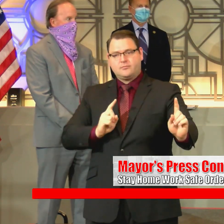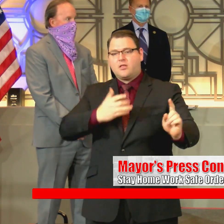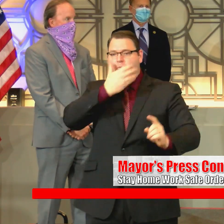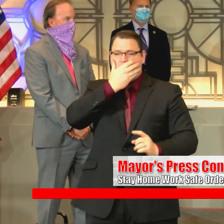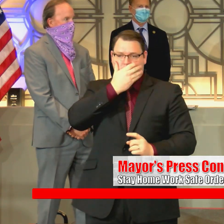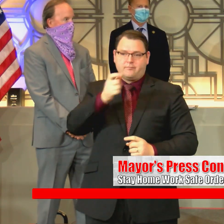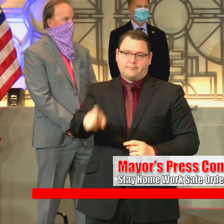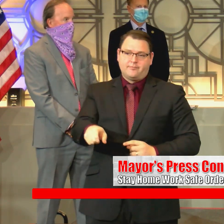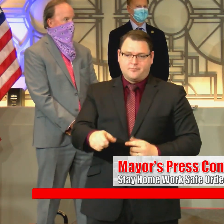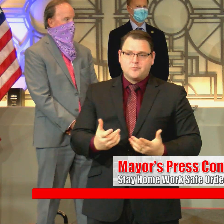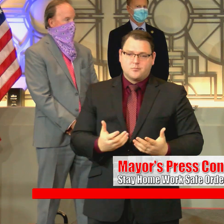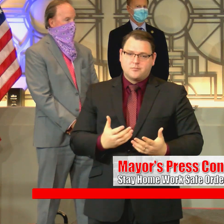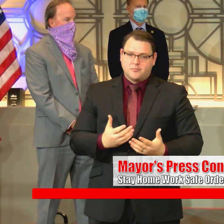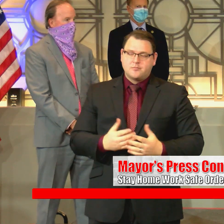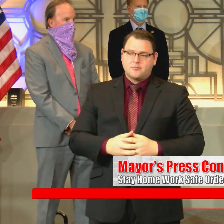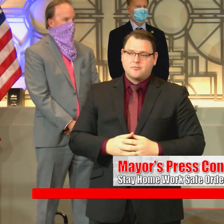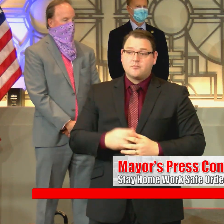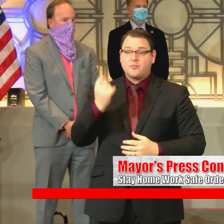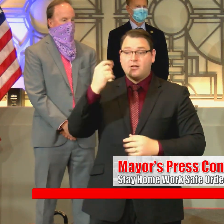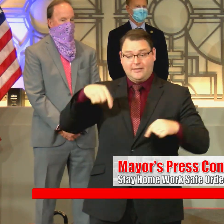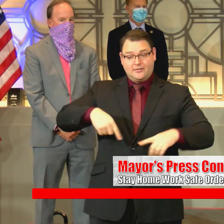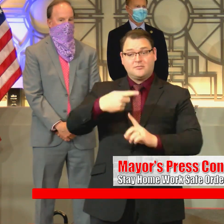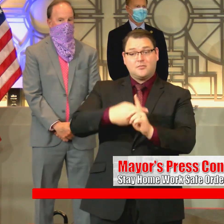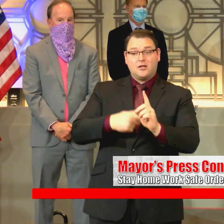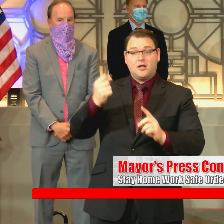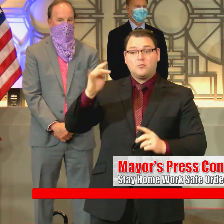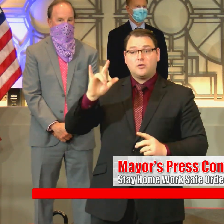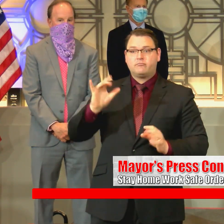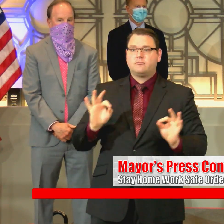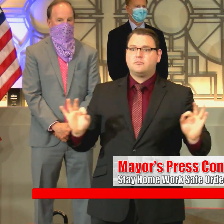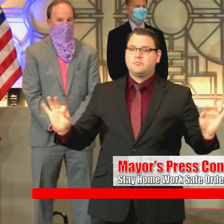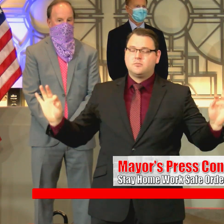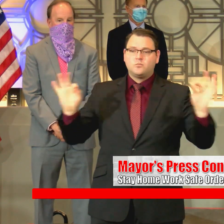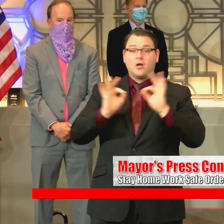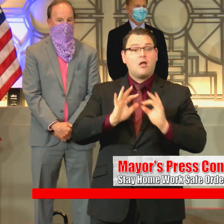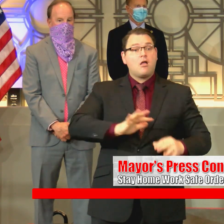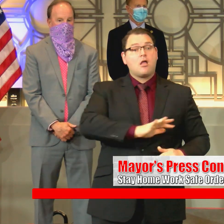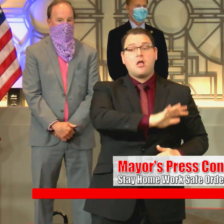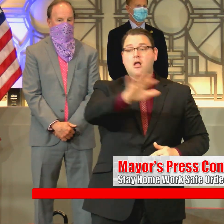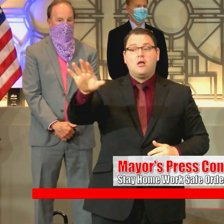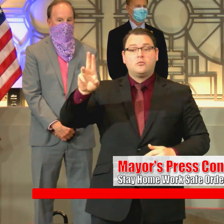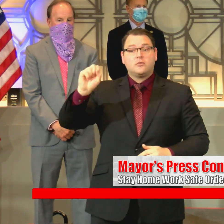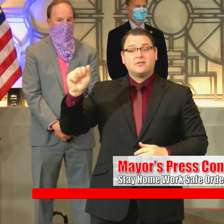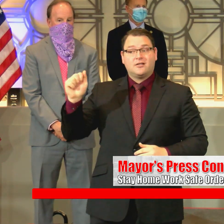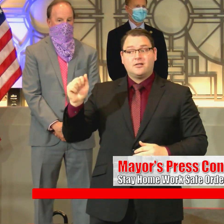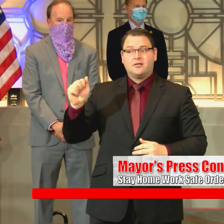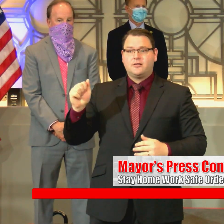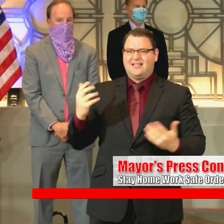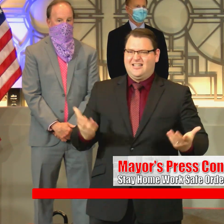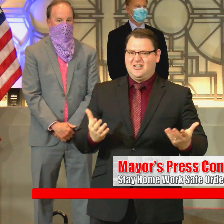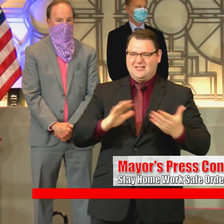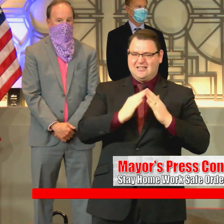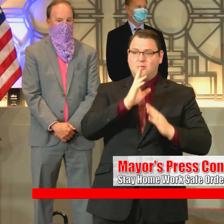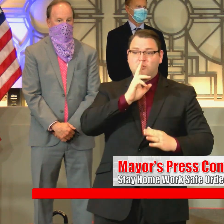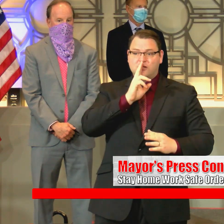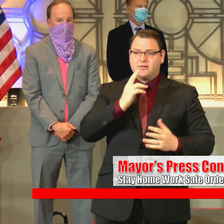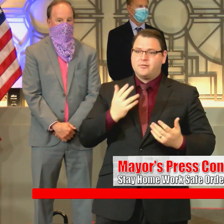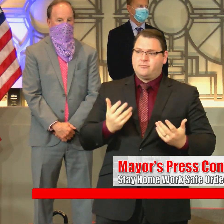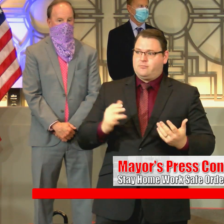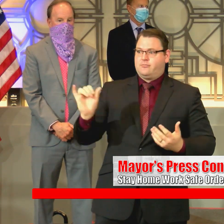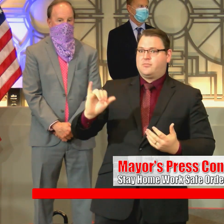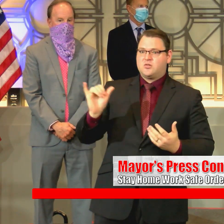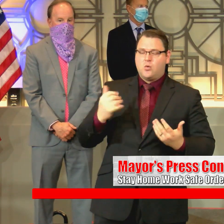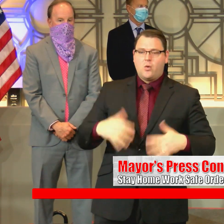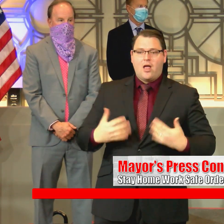the country, but especially for those of us in the city of Houston, this is a very important month because in a few